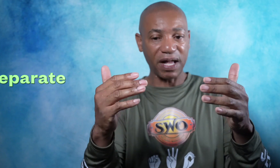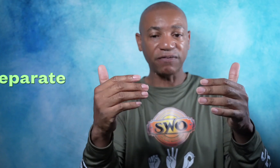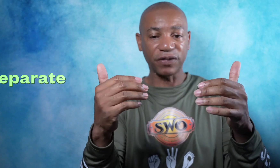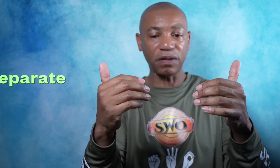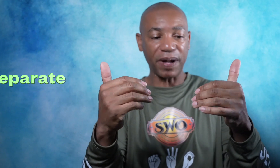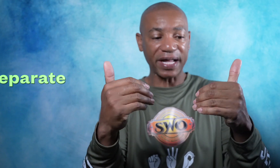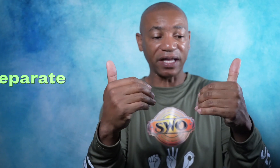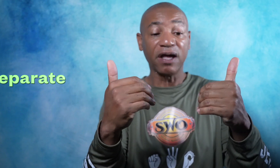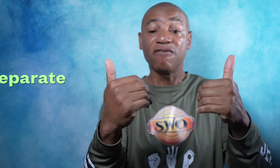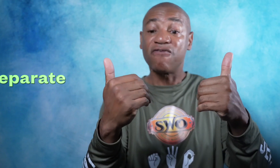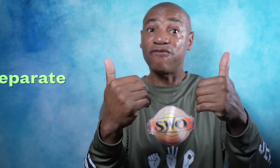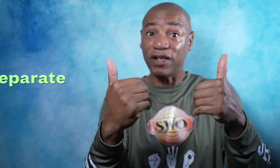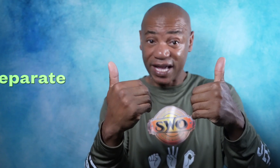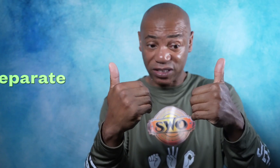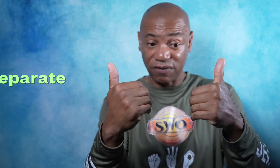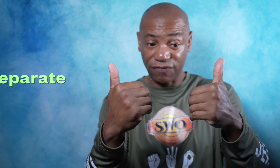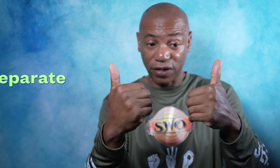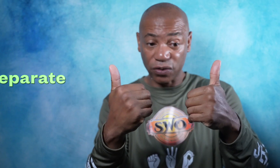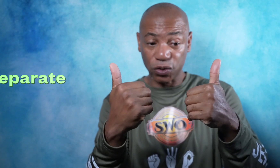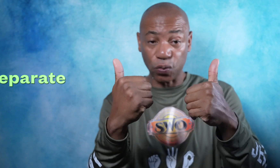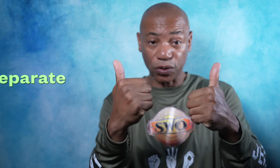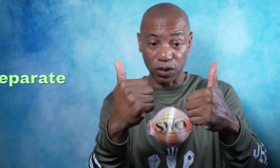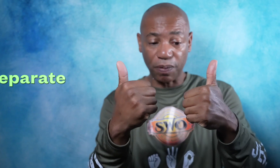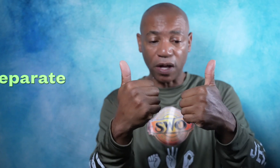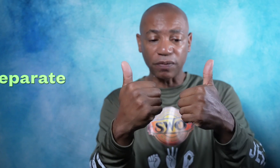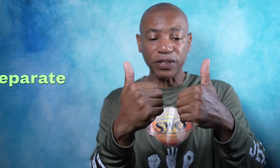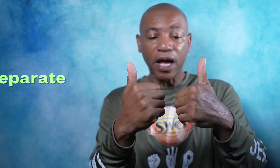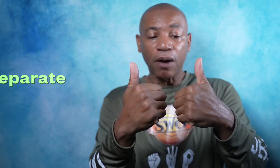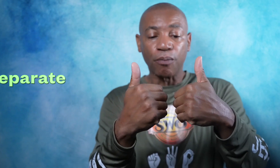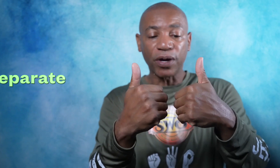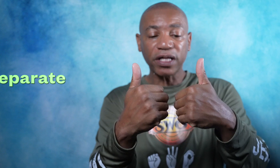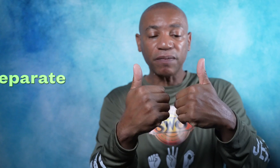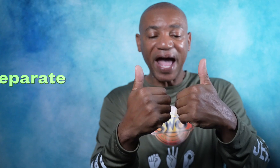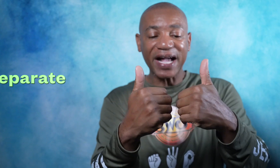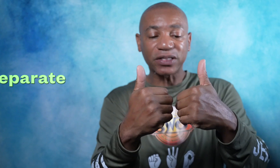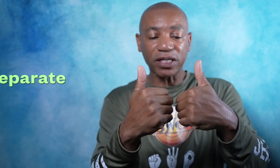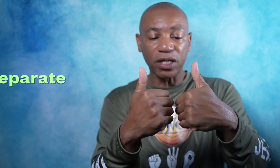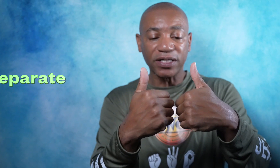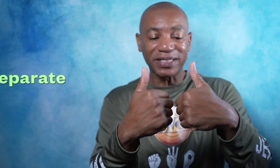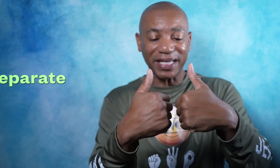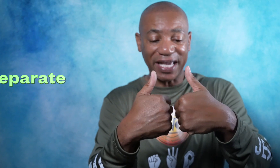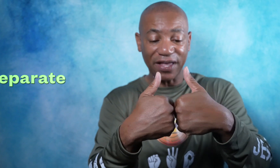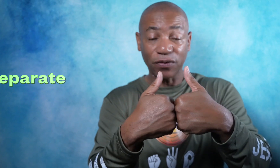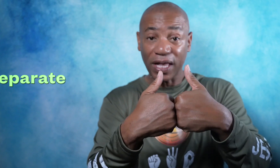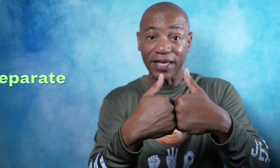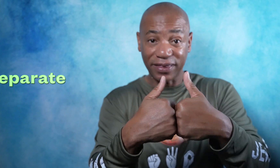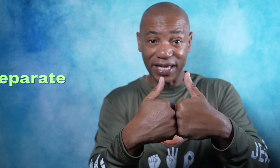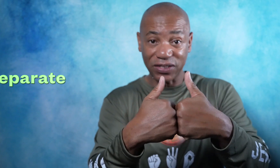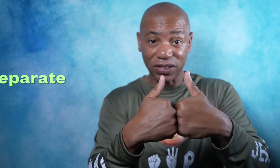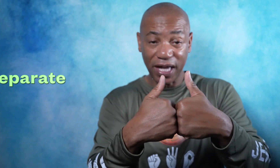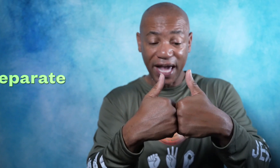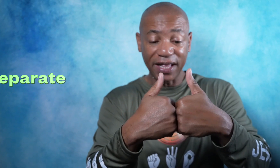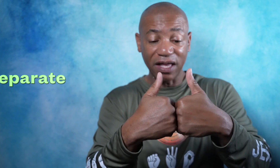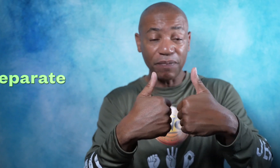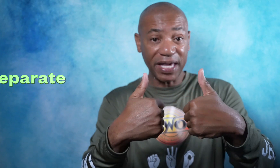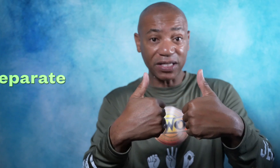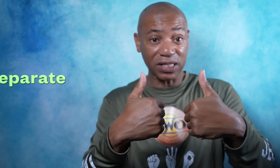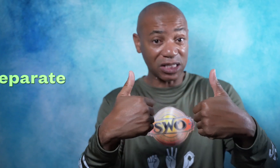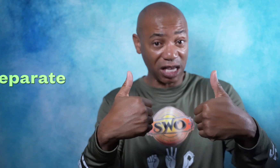front of the body, flex the fingers towards the palms, bring them actually together like this, and then begin to